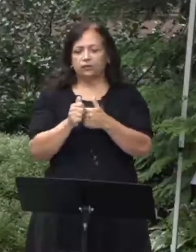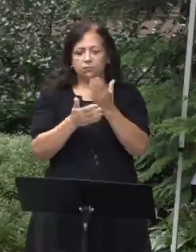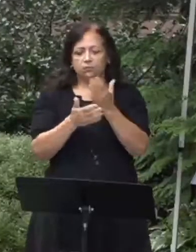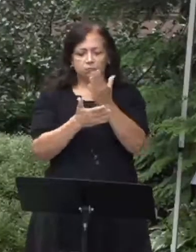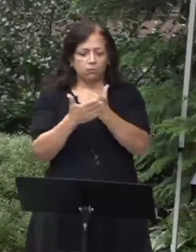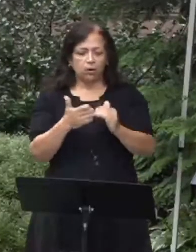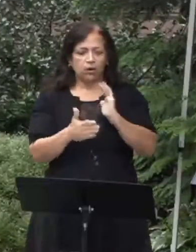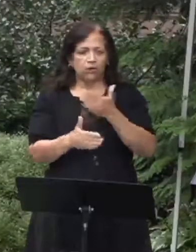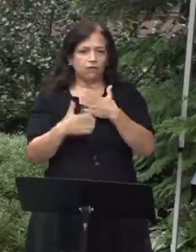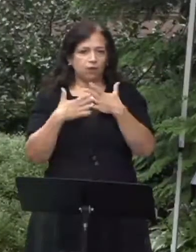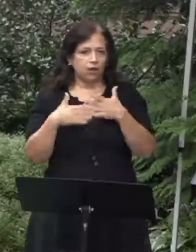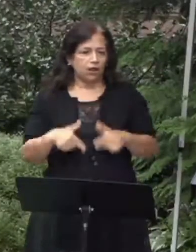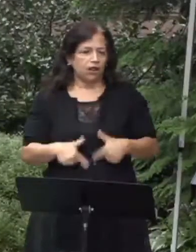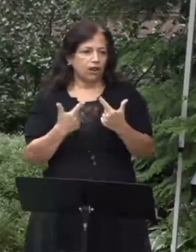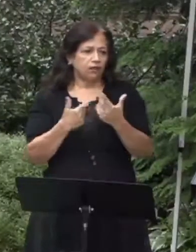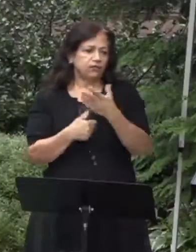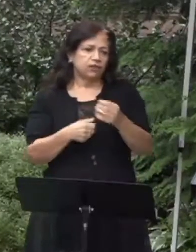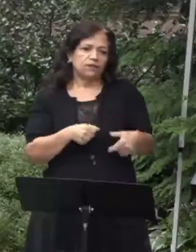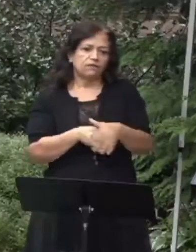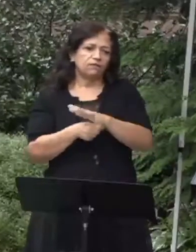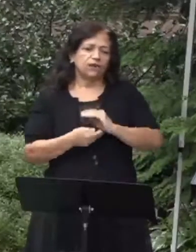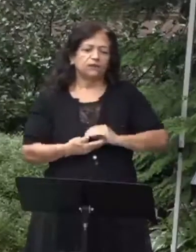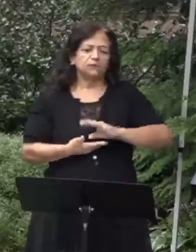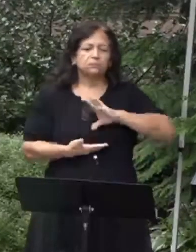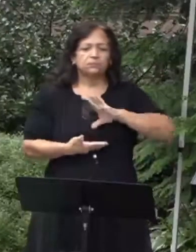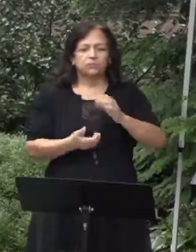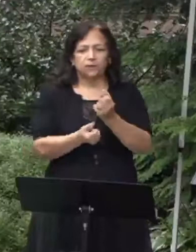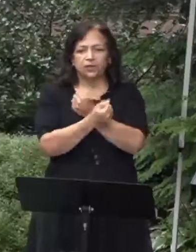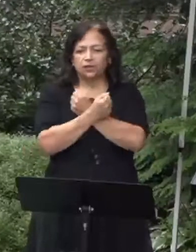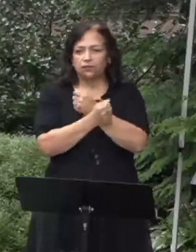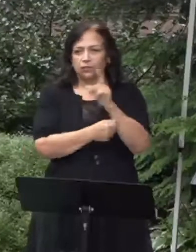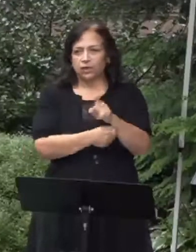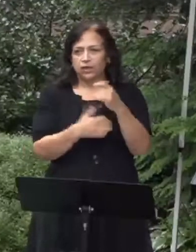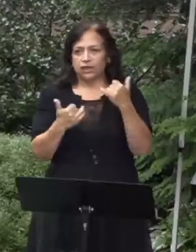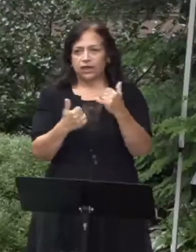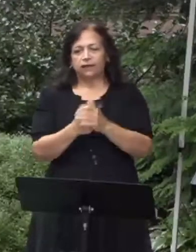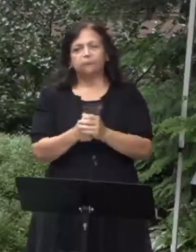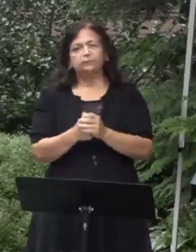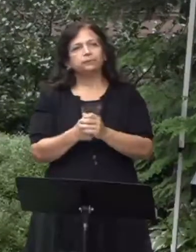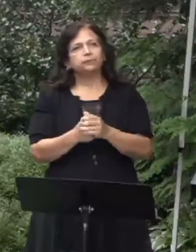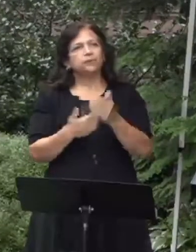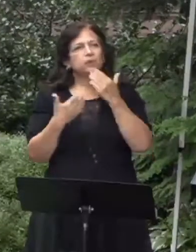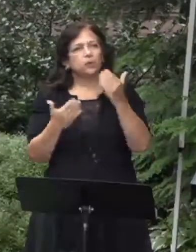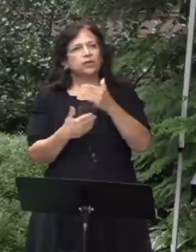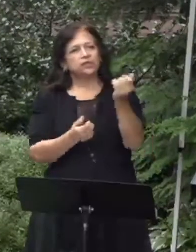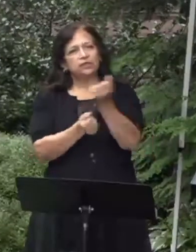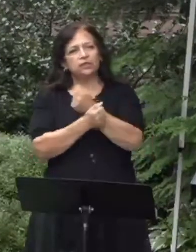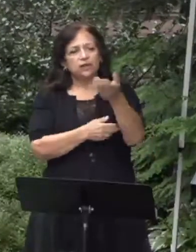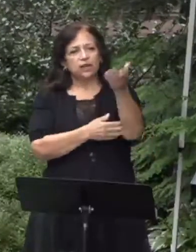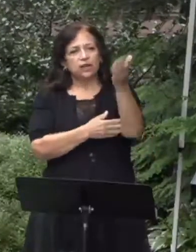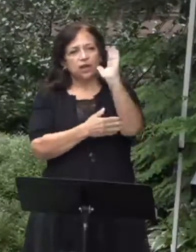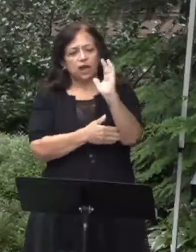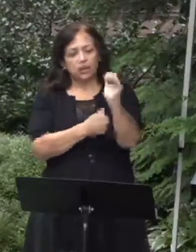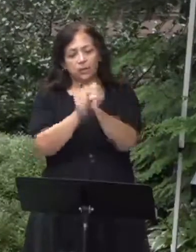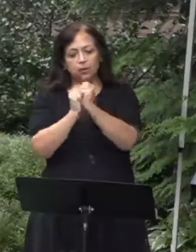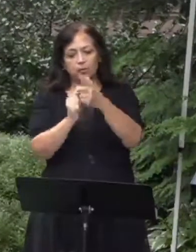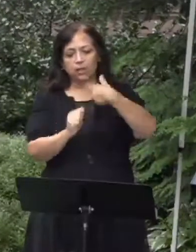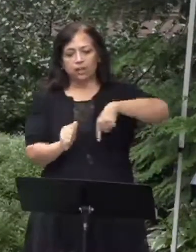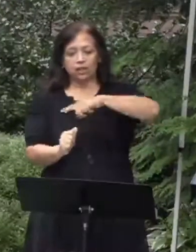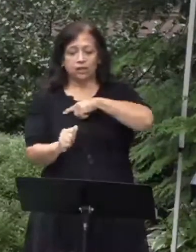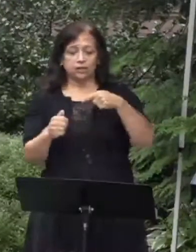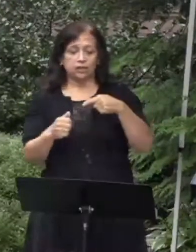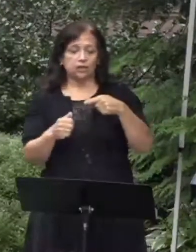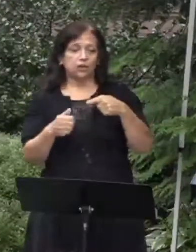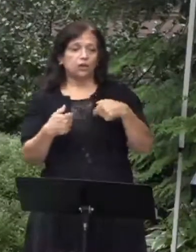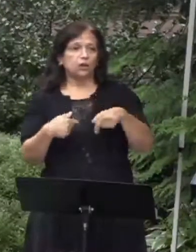beings and fill us with the love that we need today. Gracious and loving God, be with us as we continue to